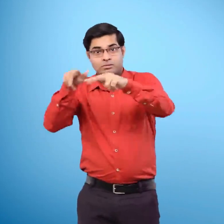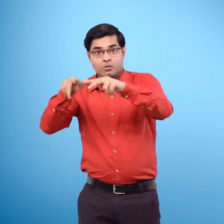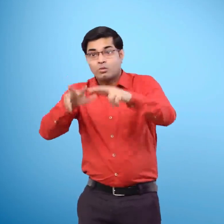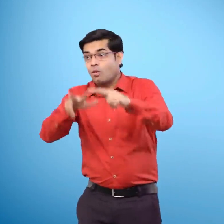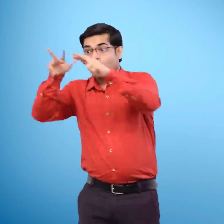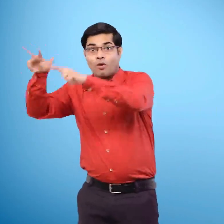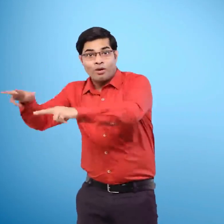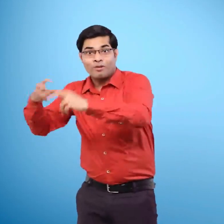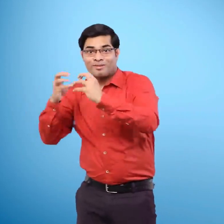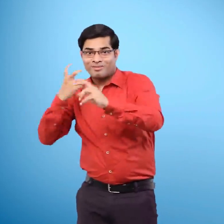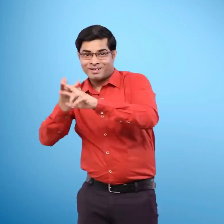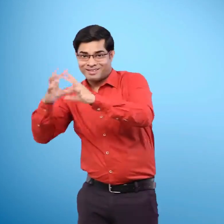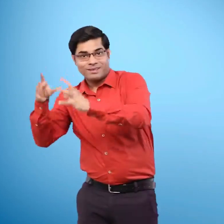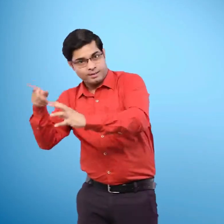and landing on 4th stone.